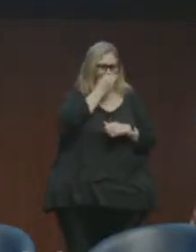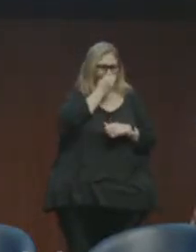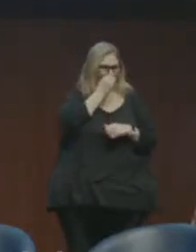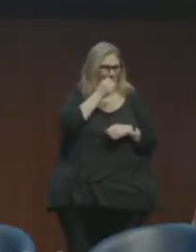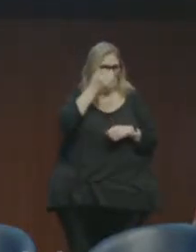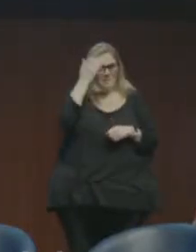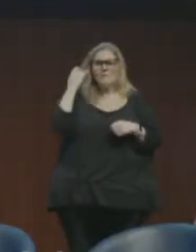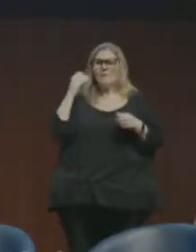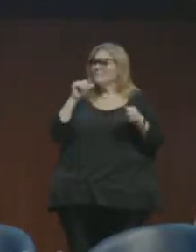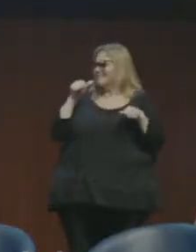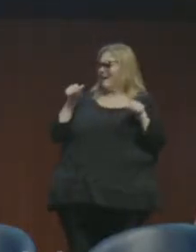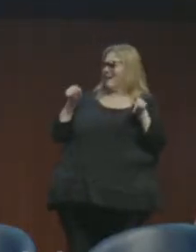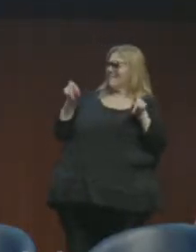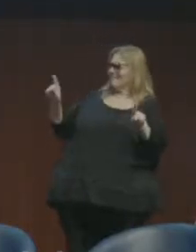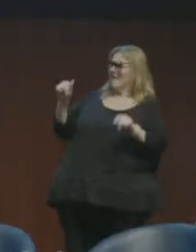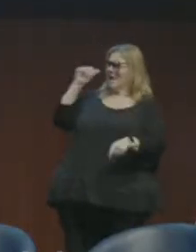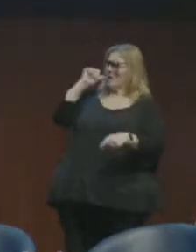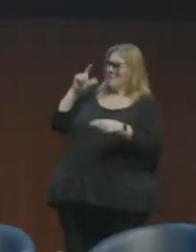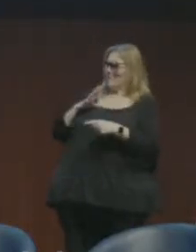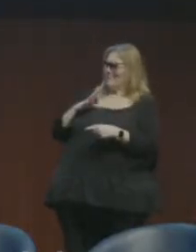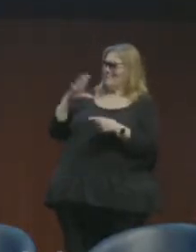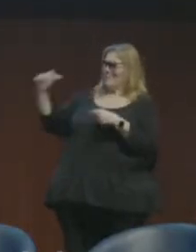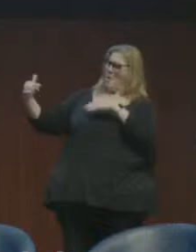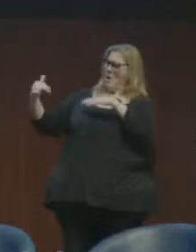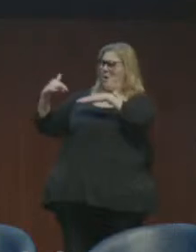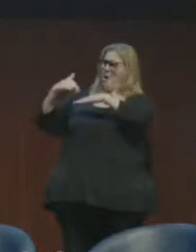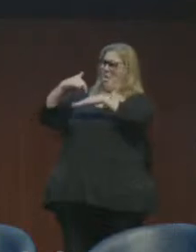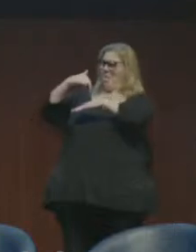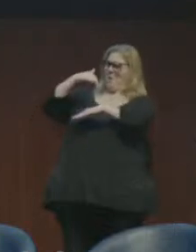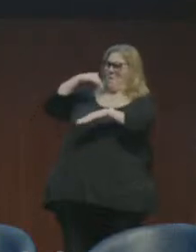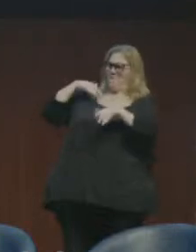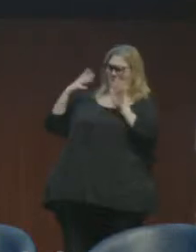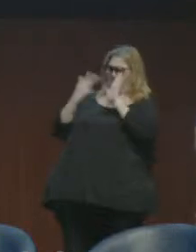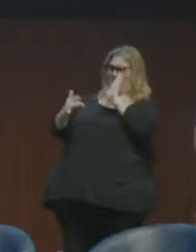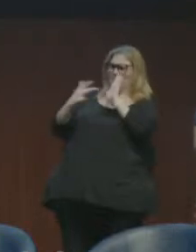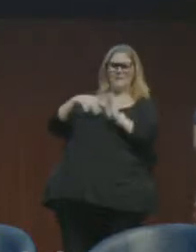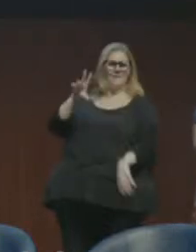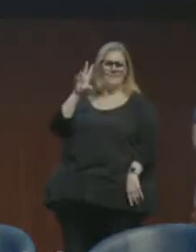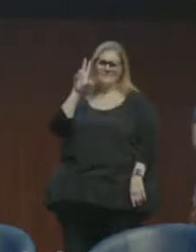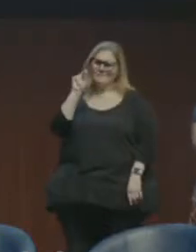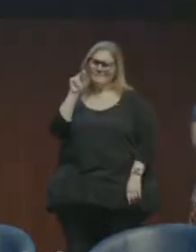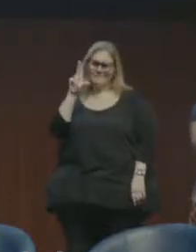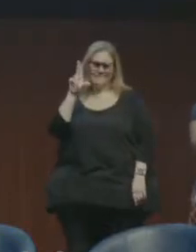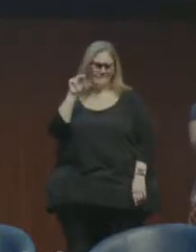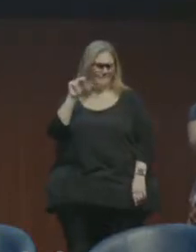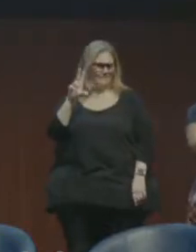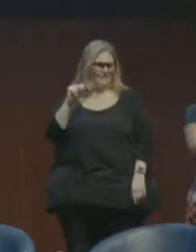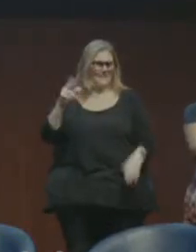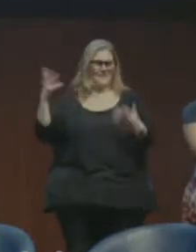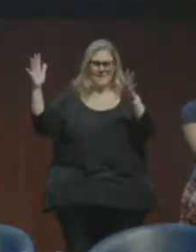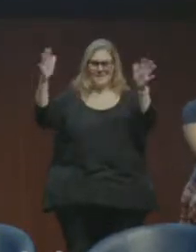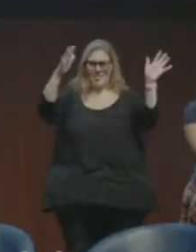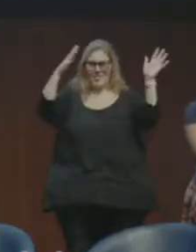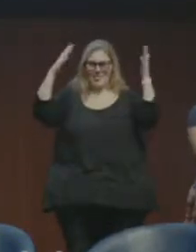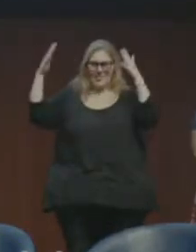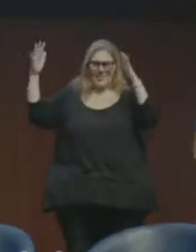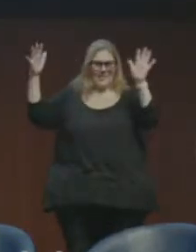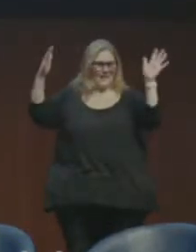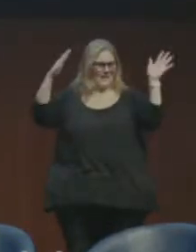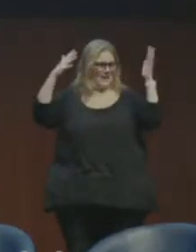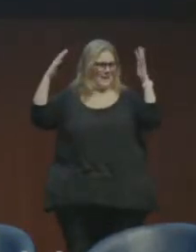Ain't gonna let no system walk all over me.